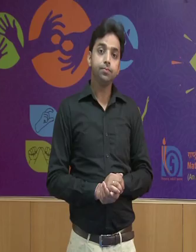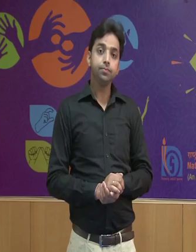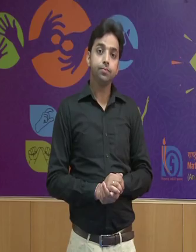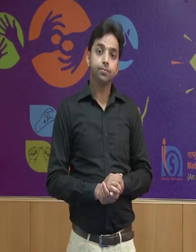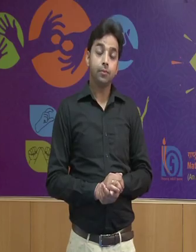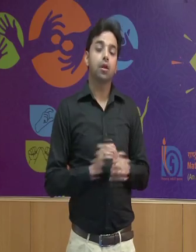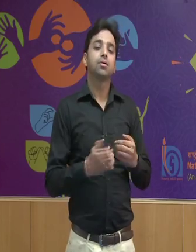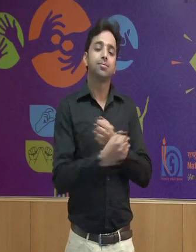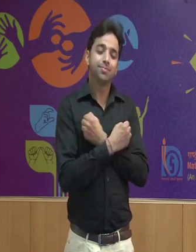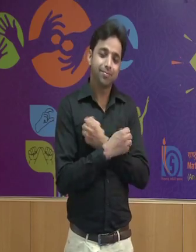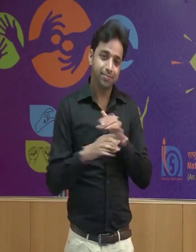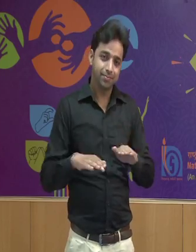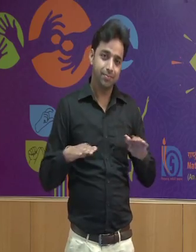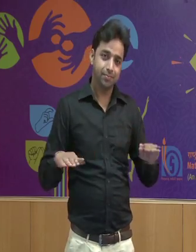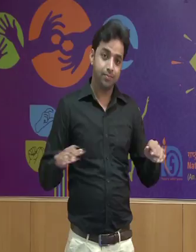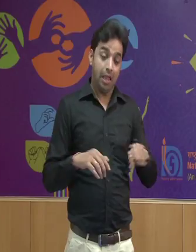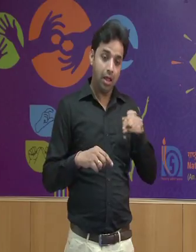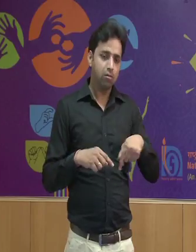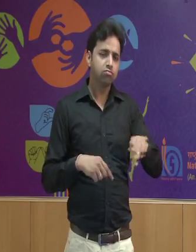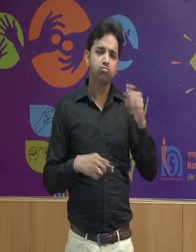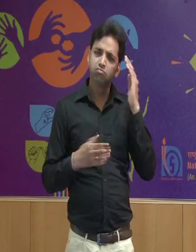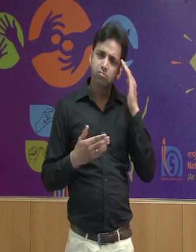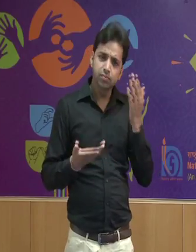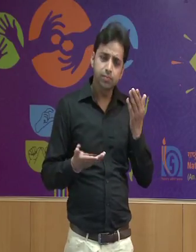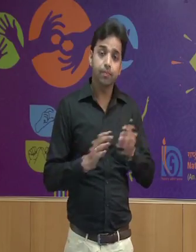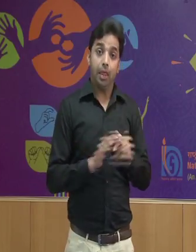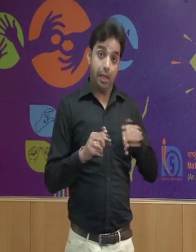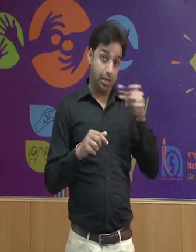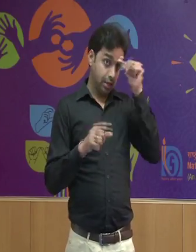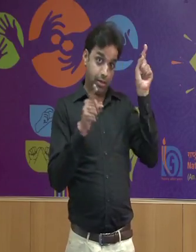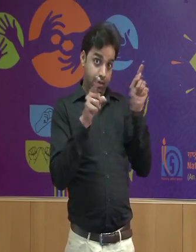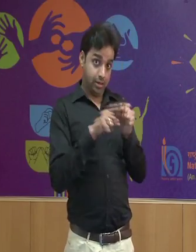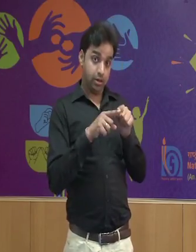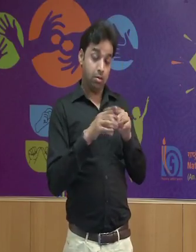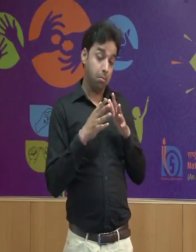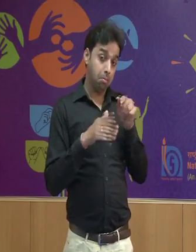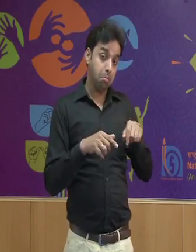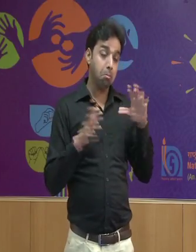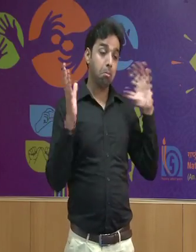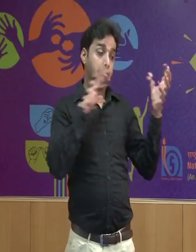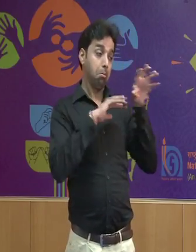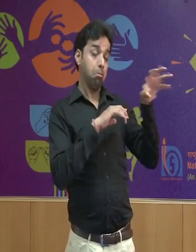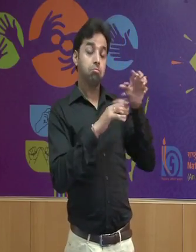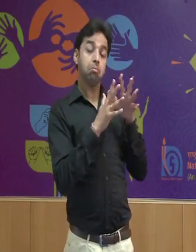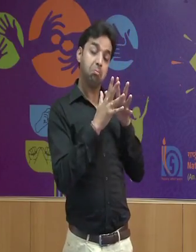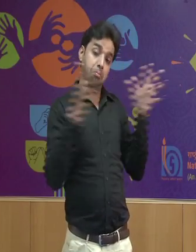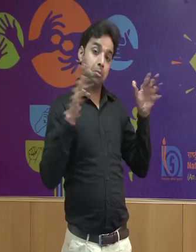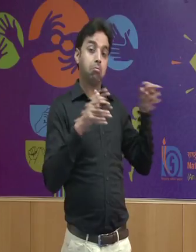Dear learners, as you know, India is a very big country with large